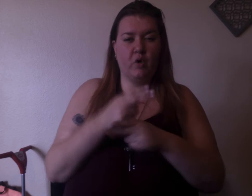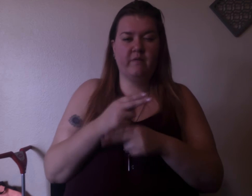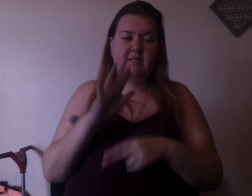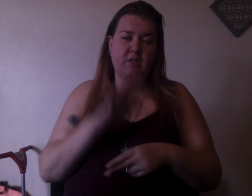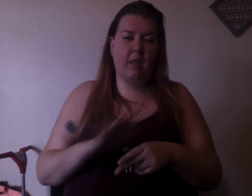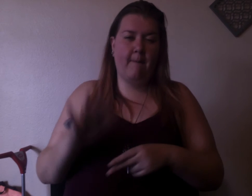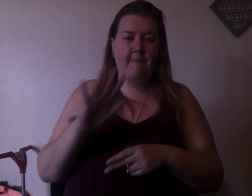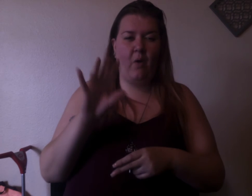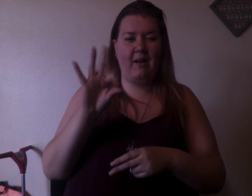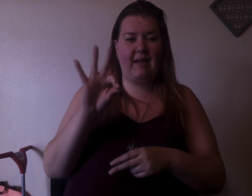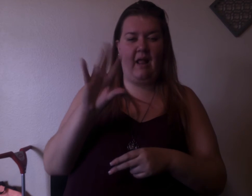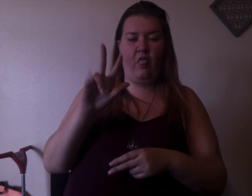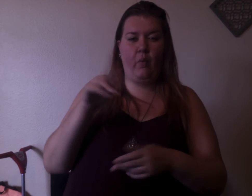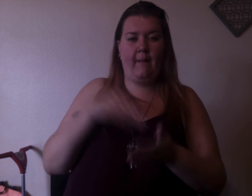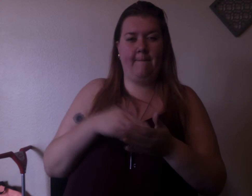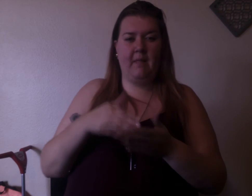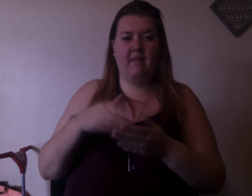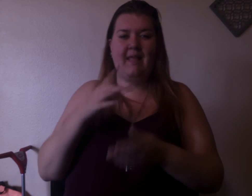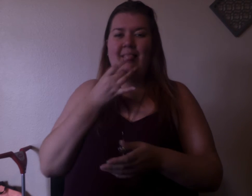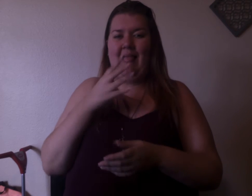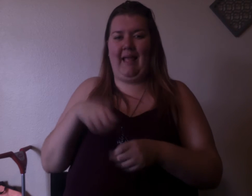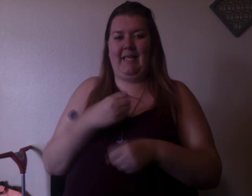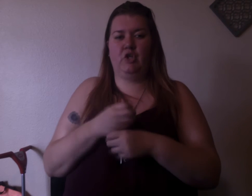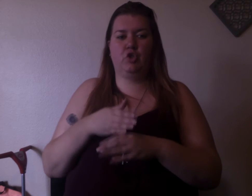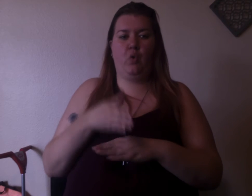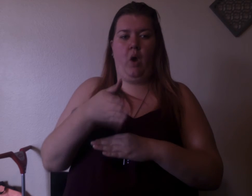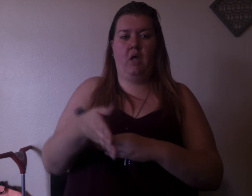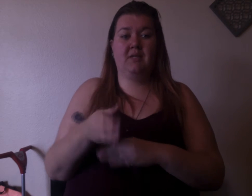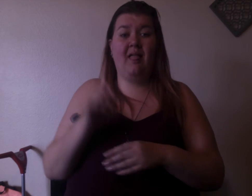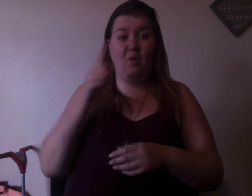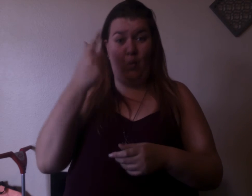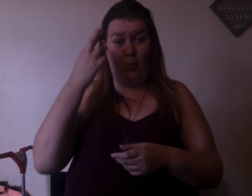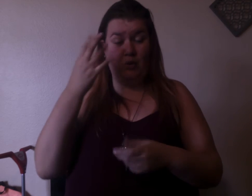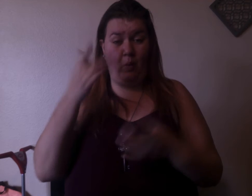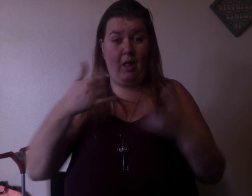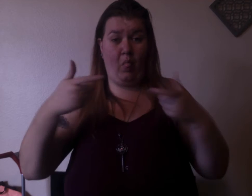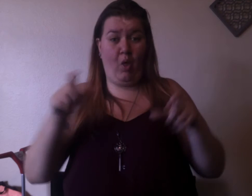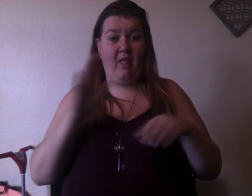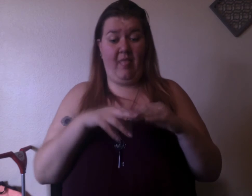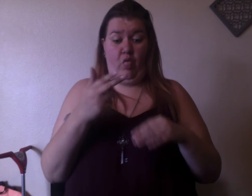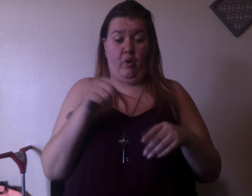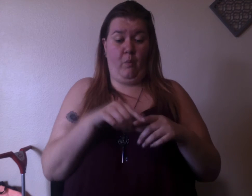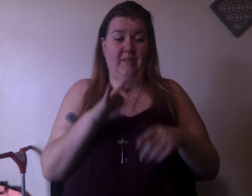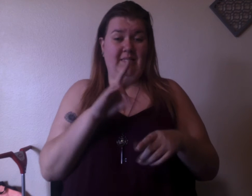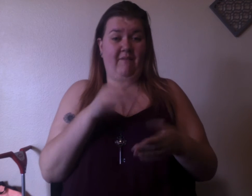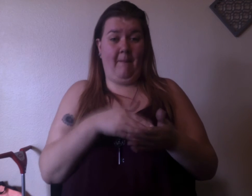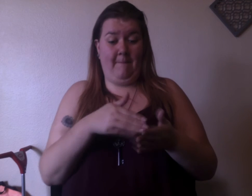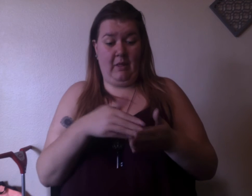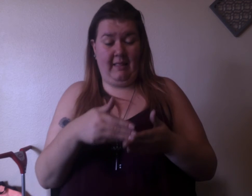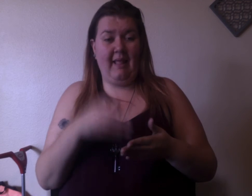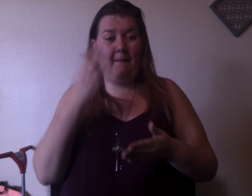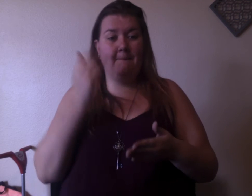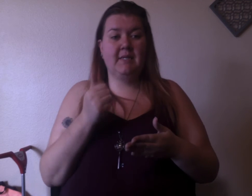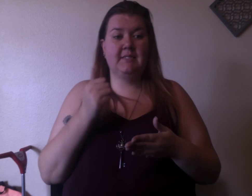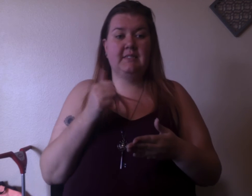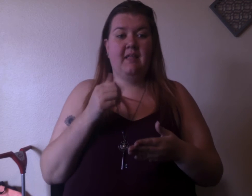billion light years across. And the reason why it's larger than 13.7 billion is that the points in